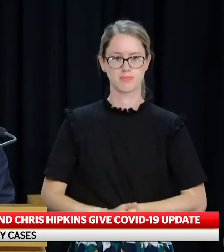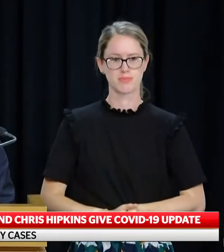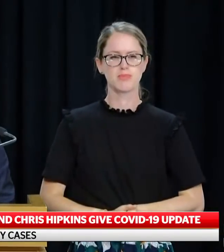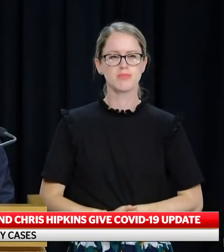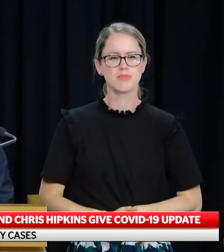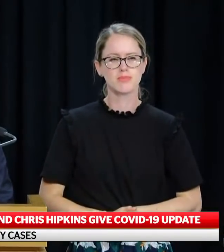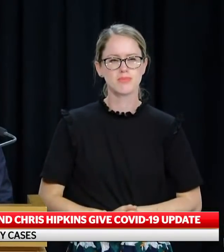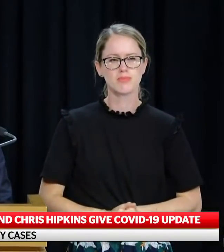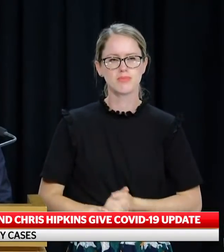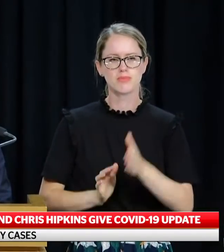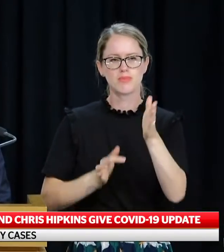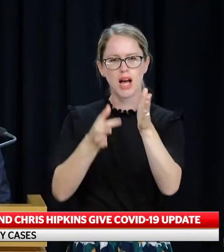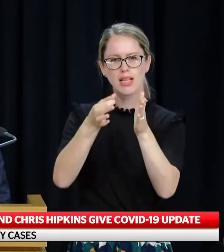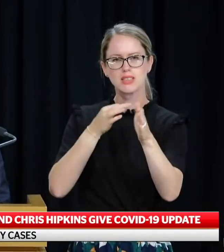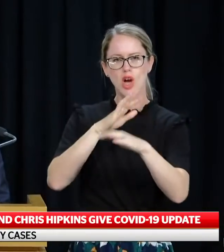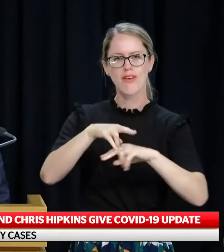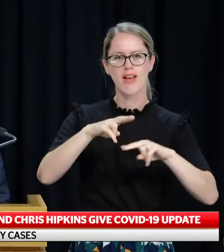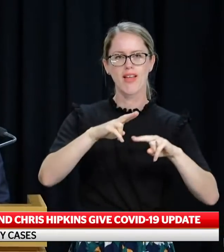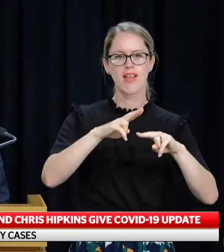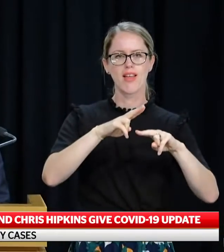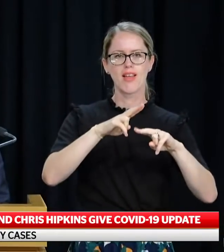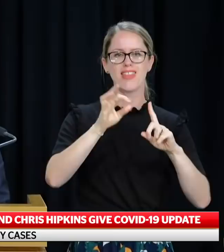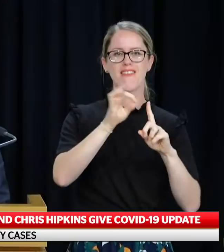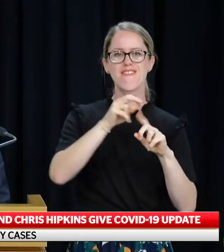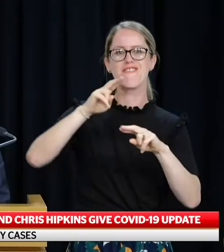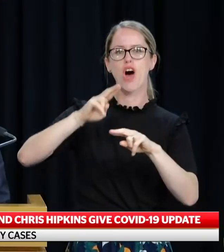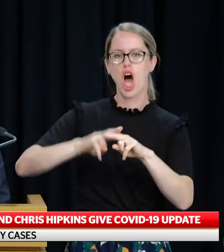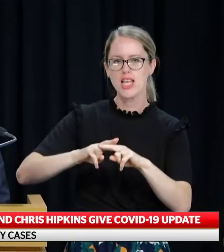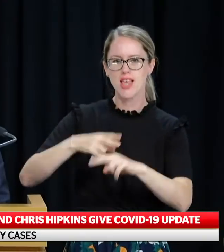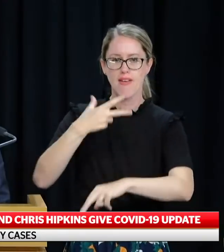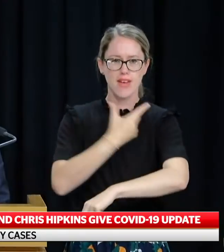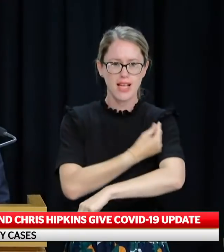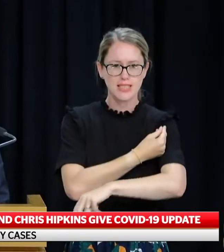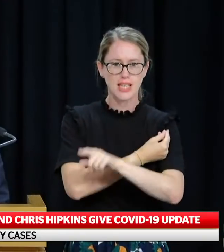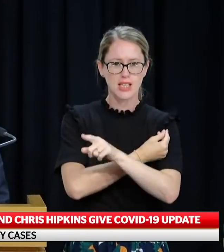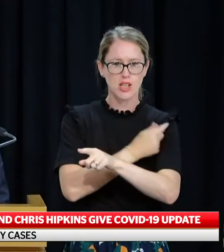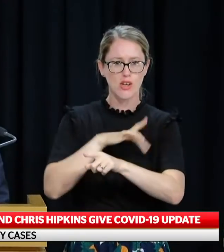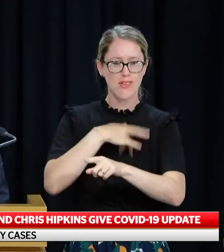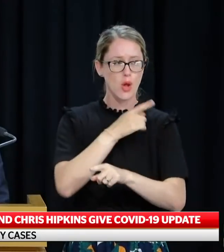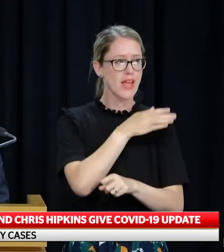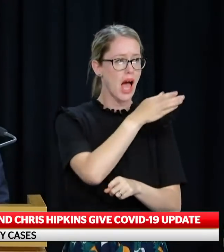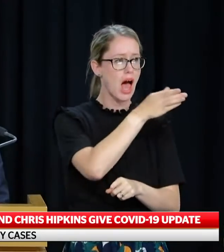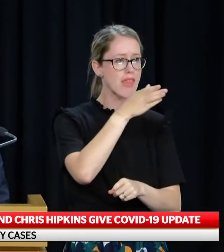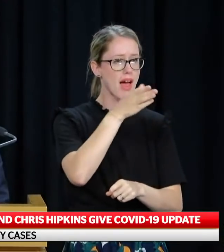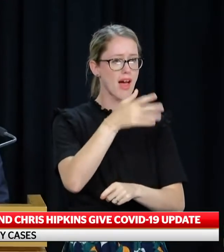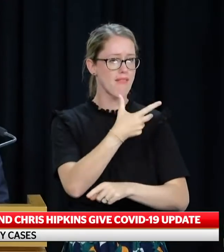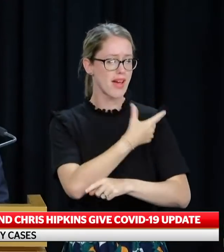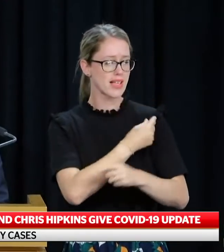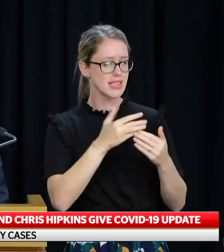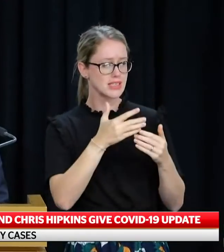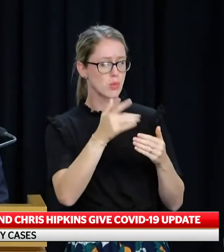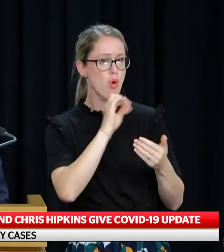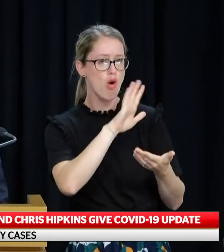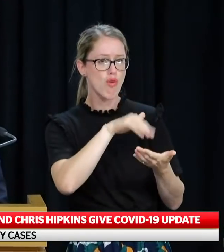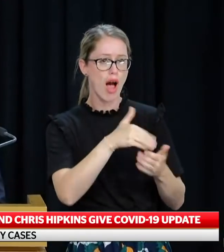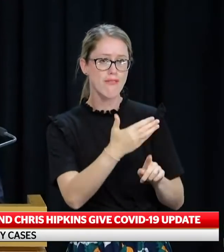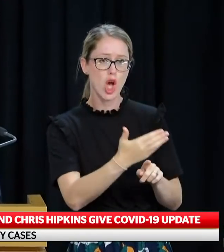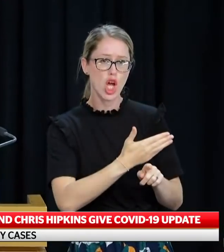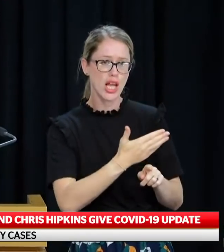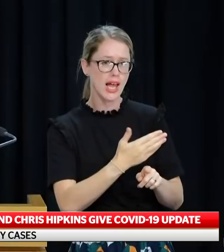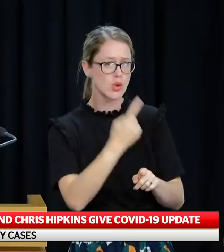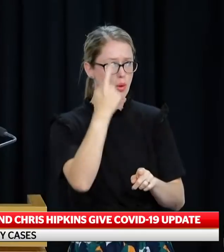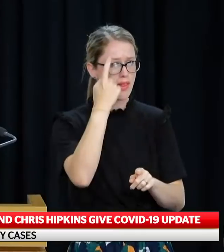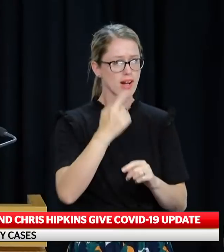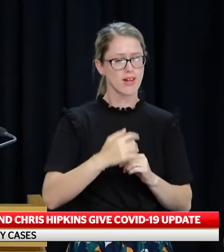really quickly with the Pfizer vaccine, is there any expectation that the other vaccines scheduled for later in the year will come earlier?